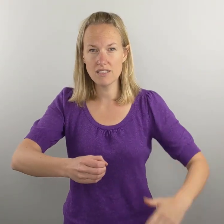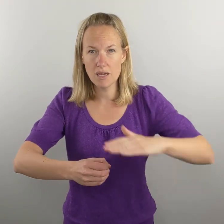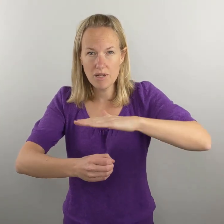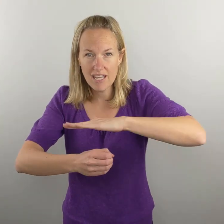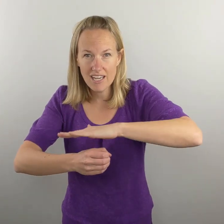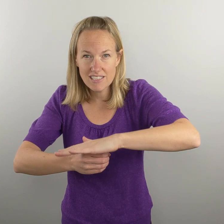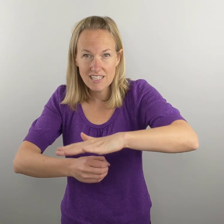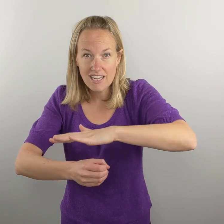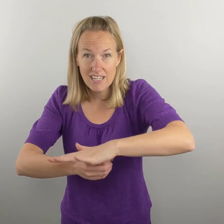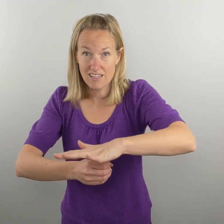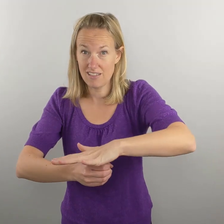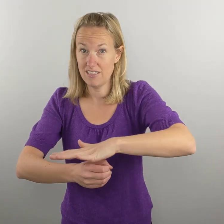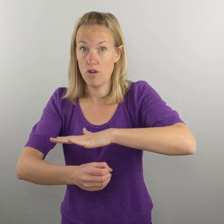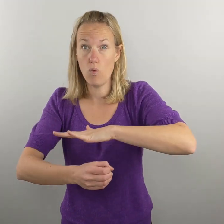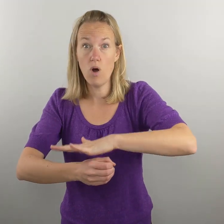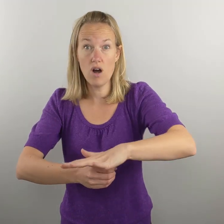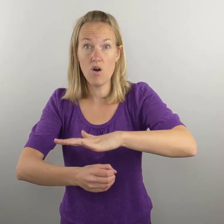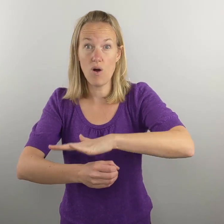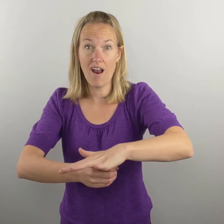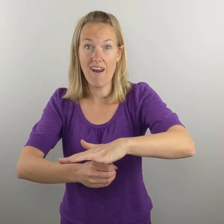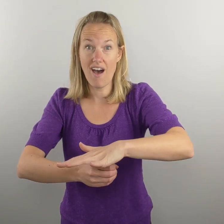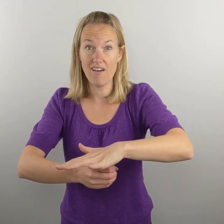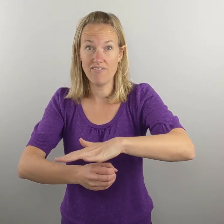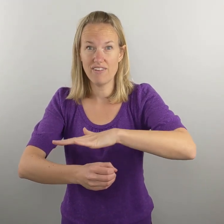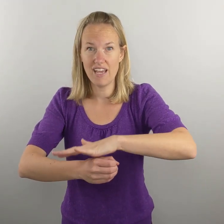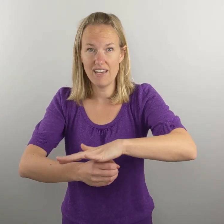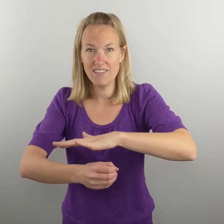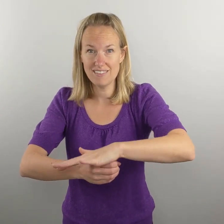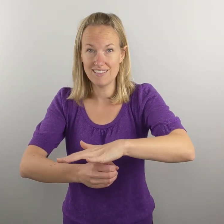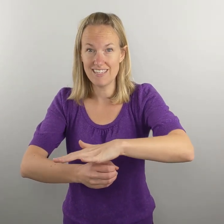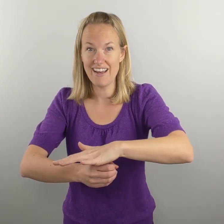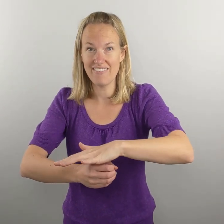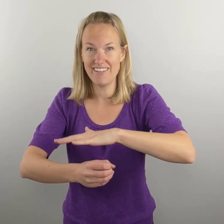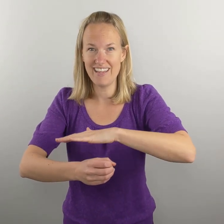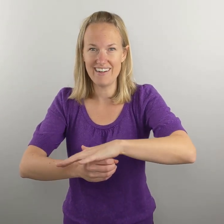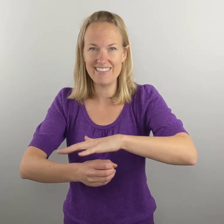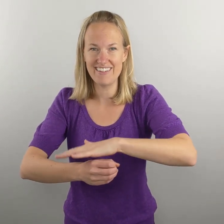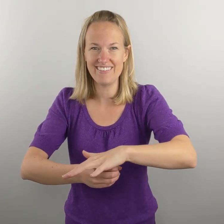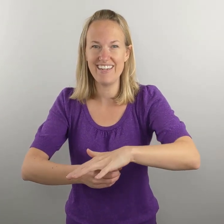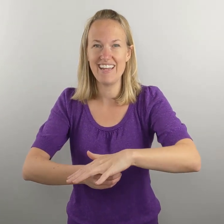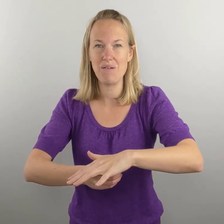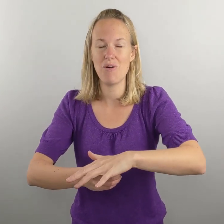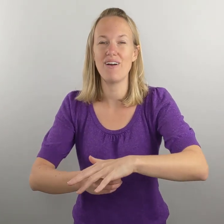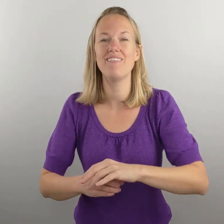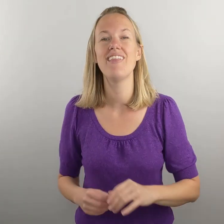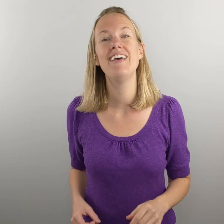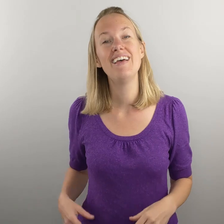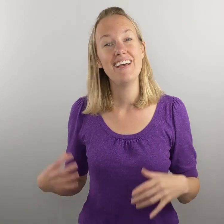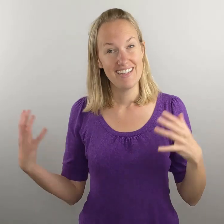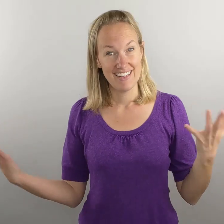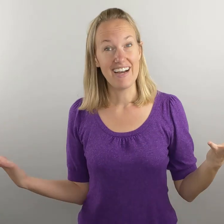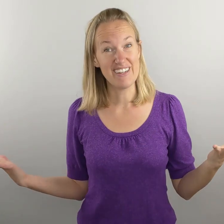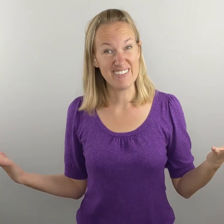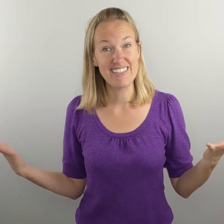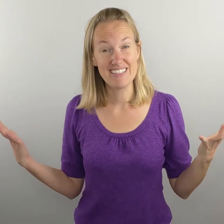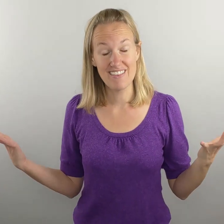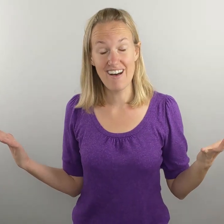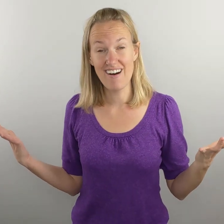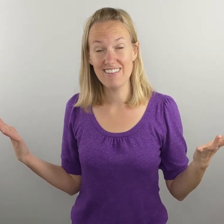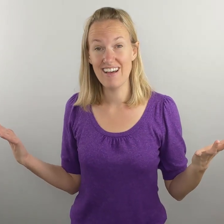non-dominant hand, you're kind of saying, whoa, enough, okay? There's enough in there, I don't need any more. I know, it's a long